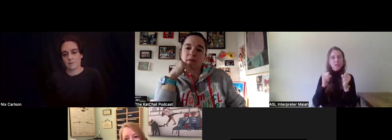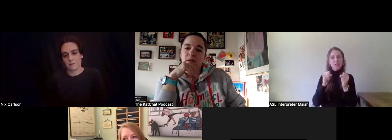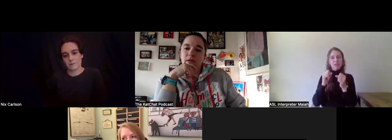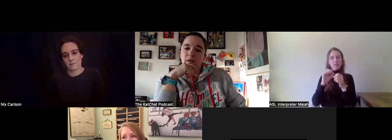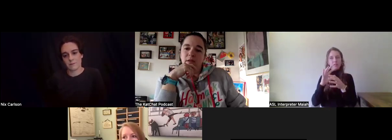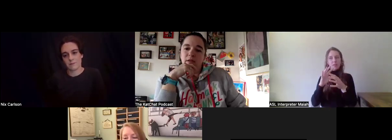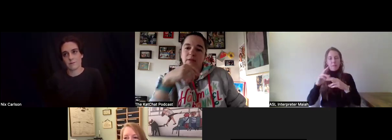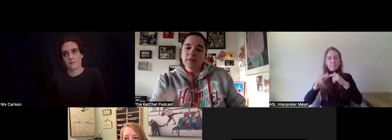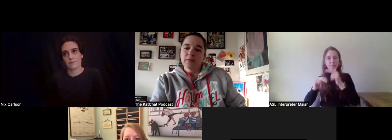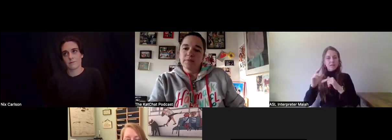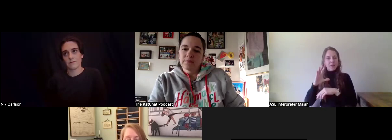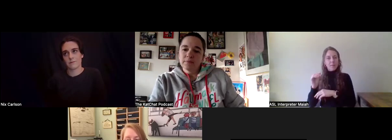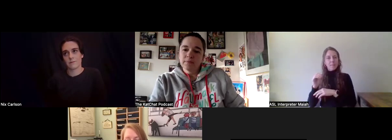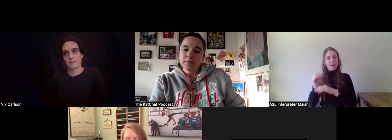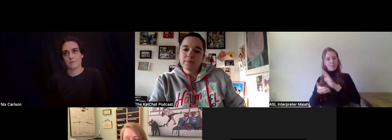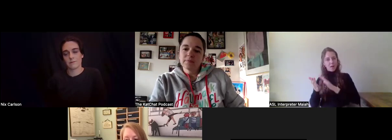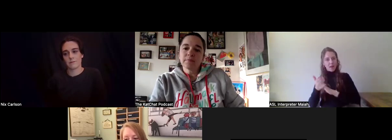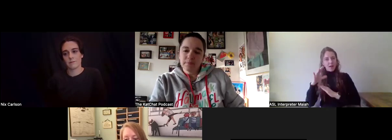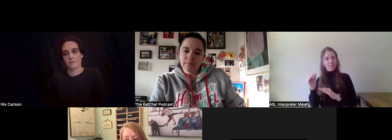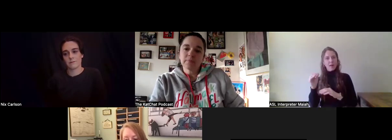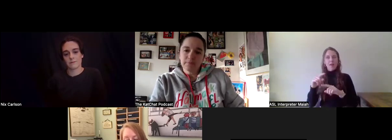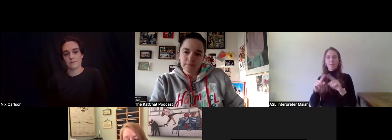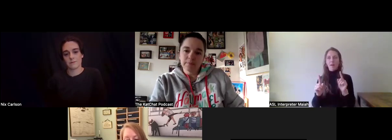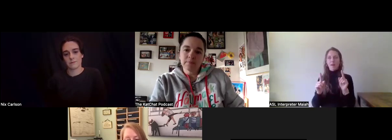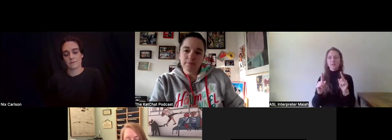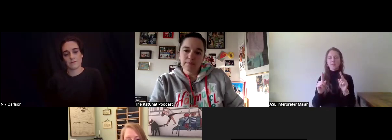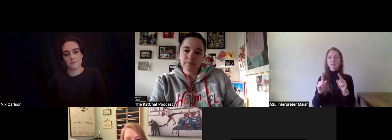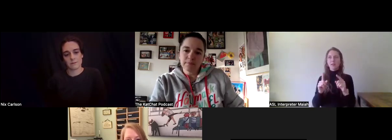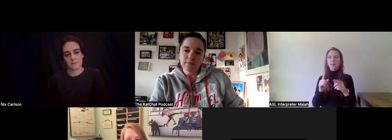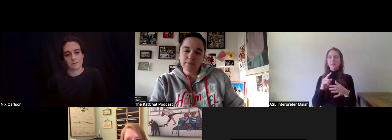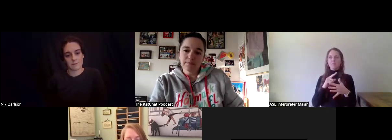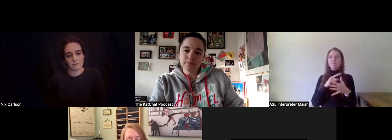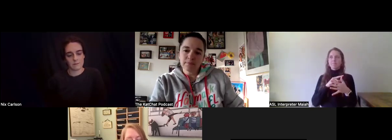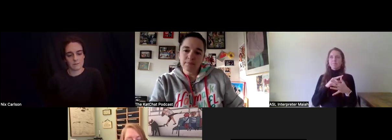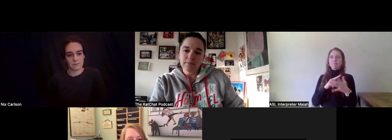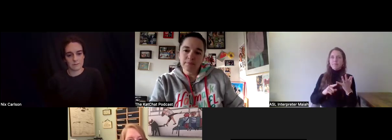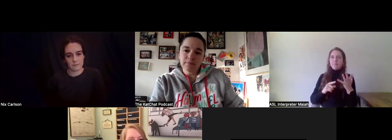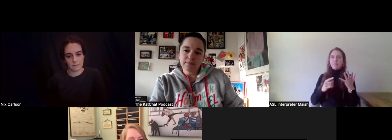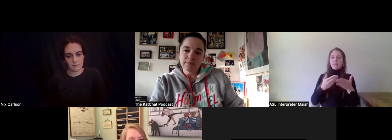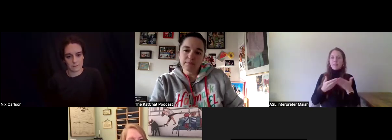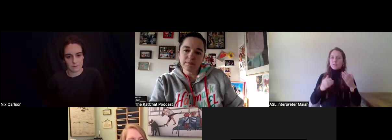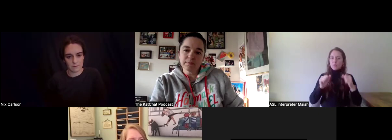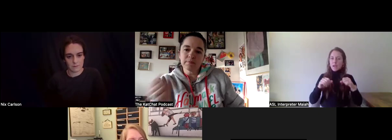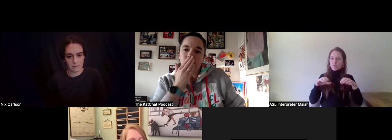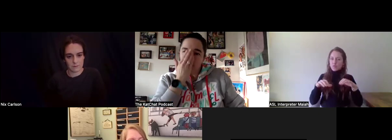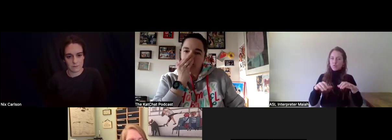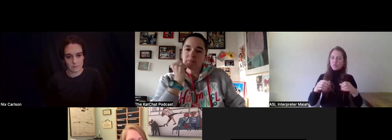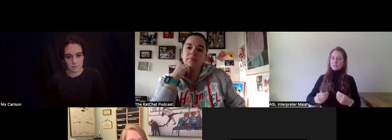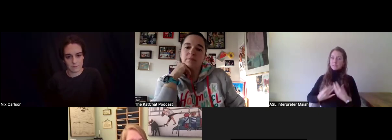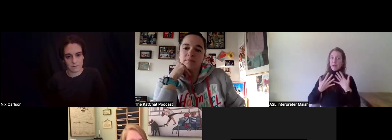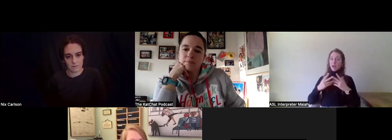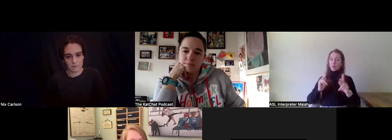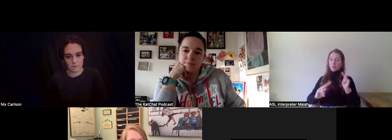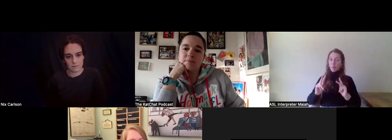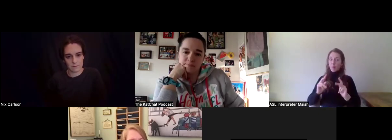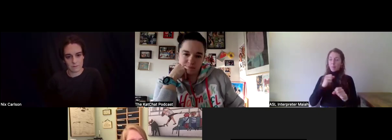but at the same time, like what are those things that we can do that really inspire people and make people feel